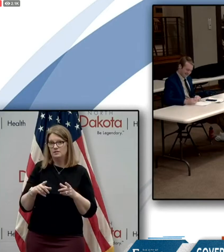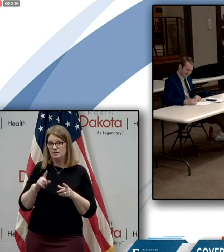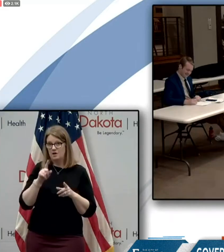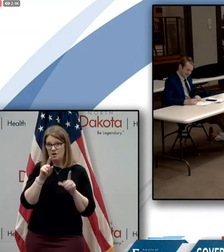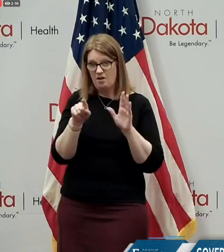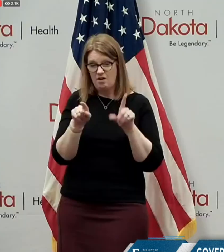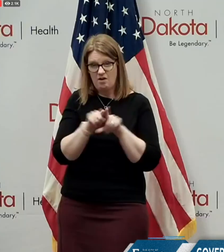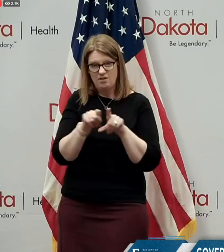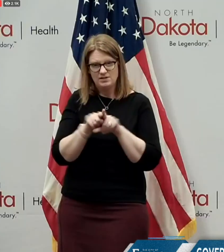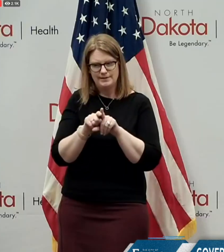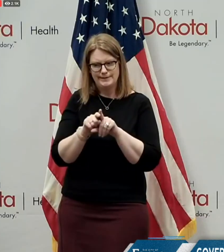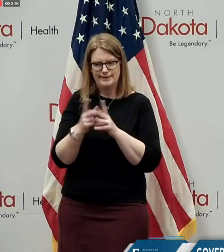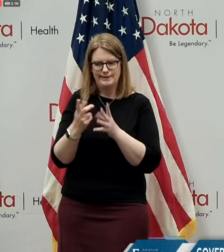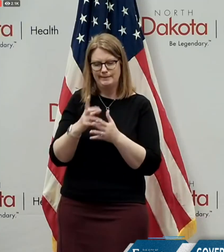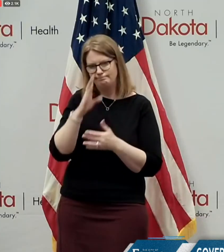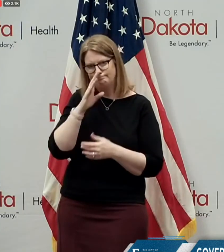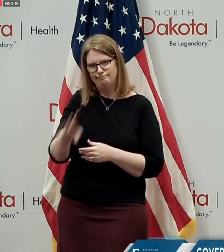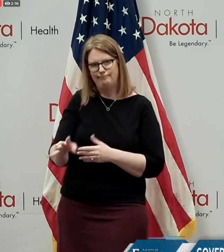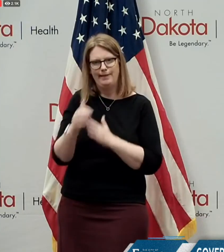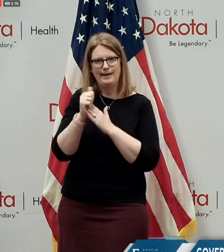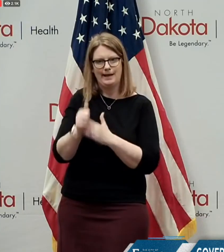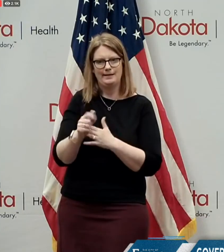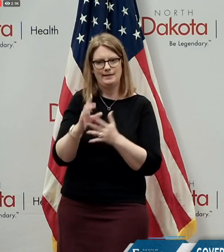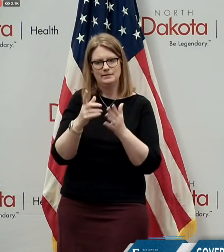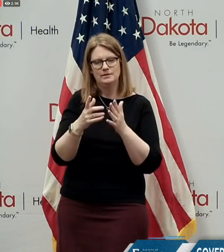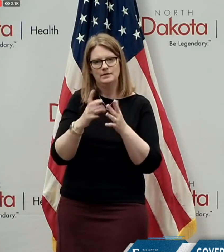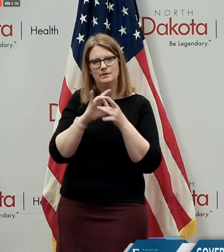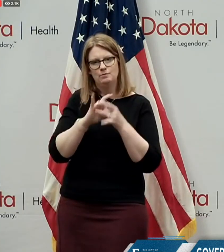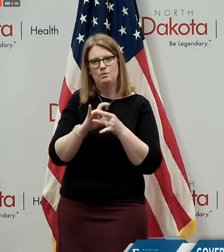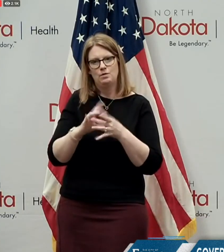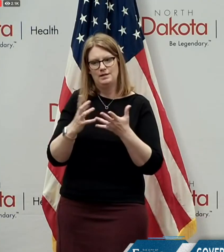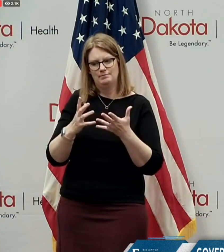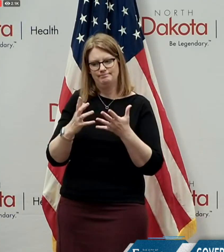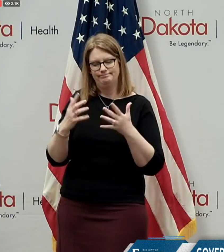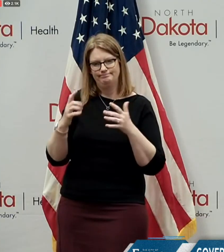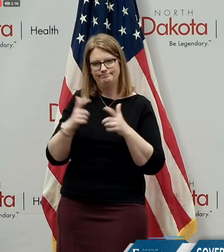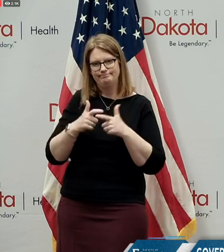gatherings? Well, this is we had a